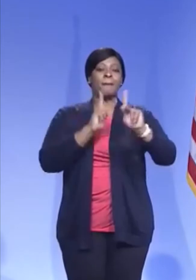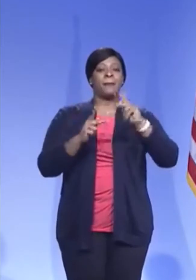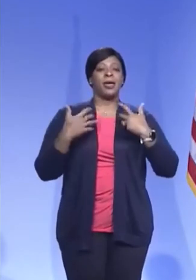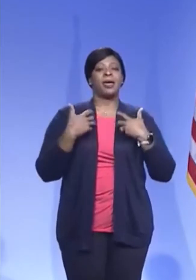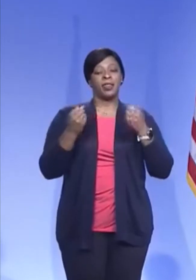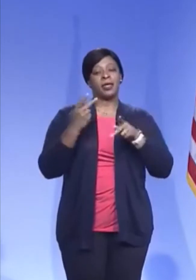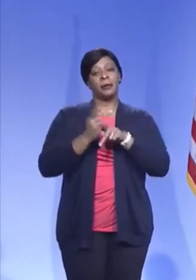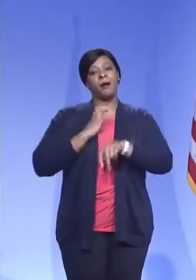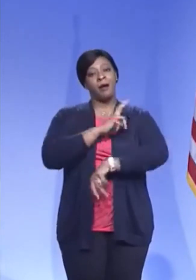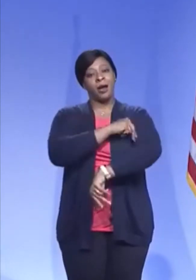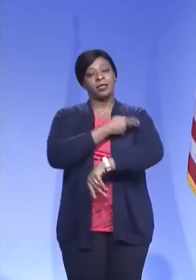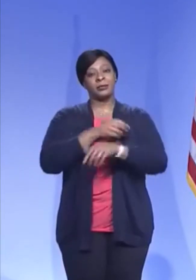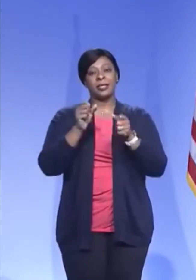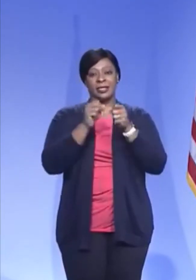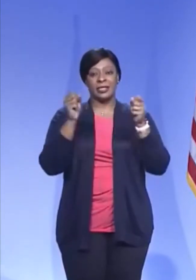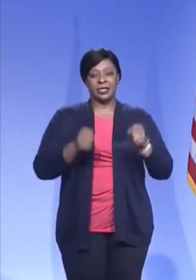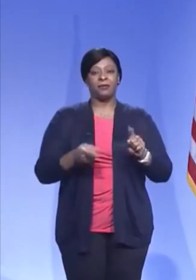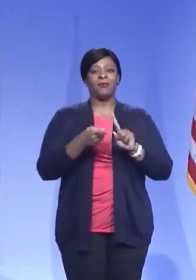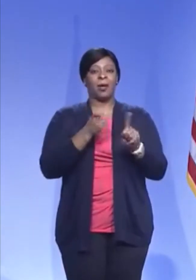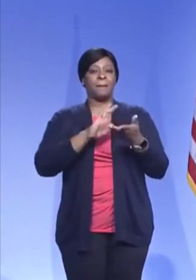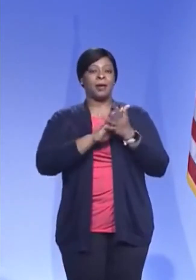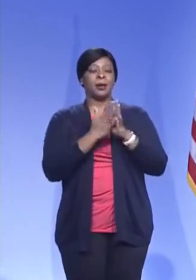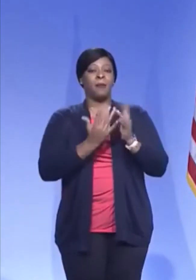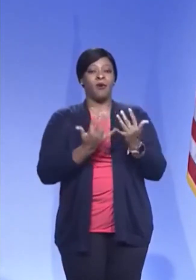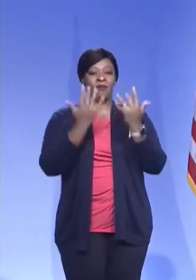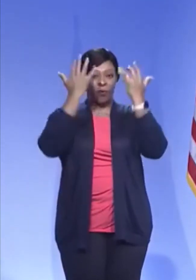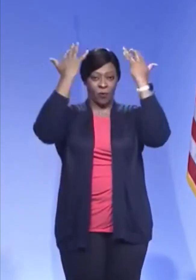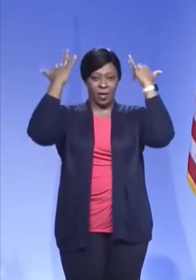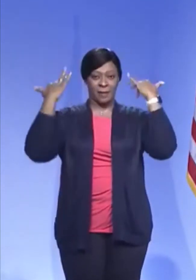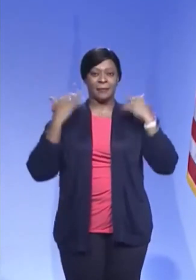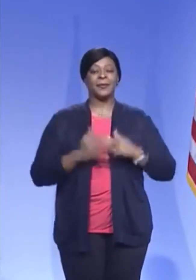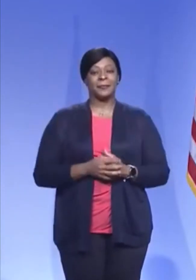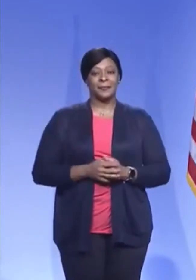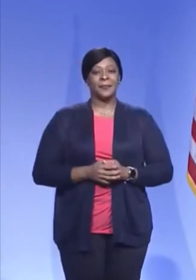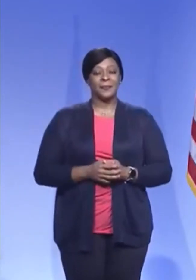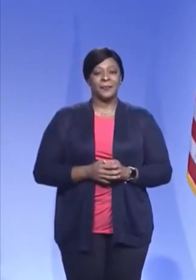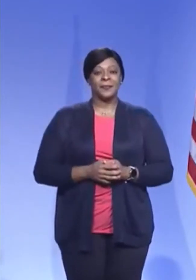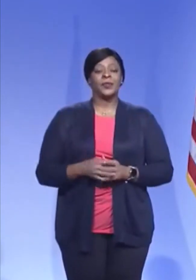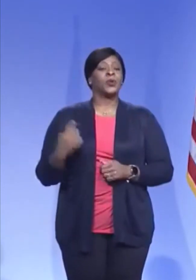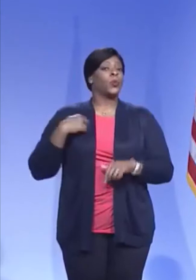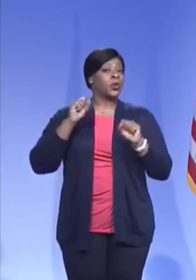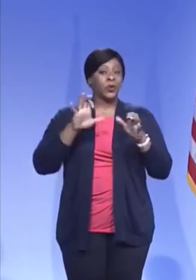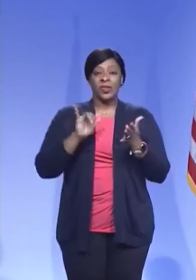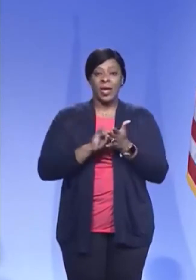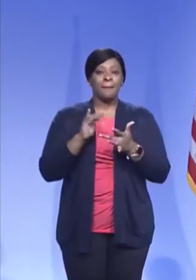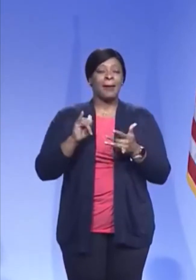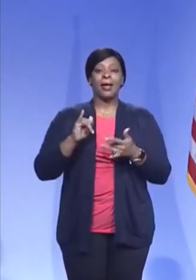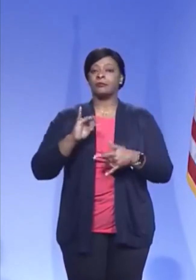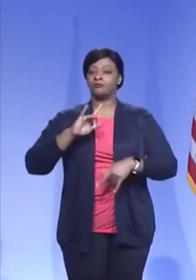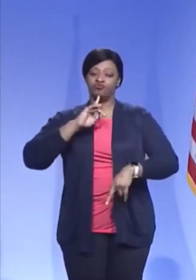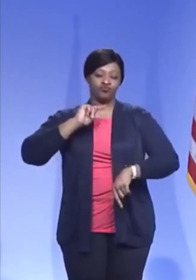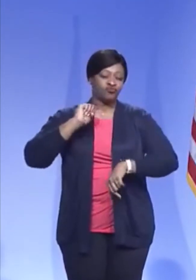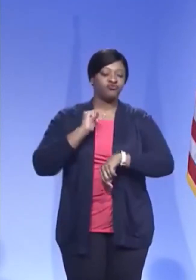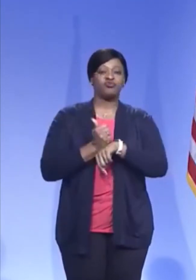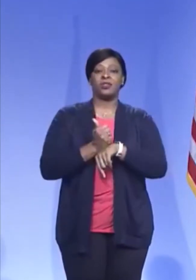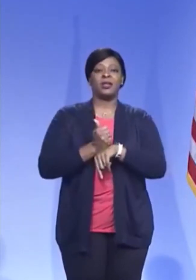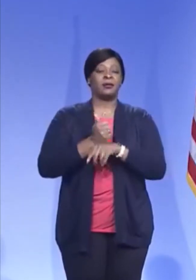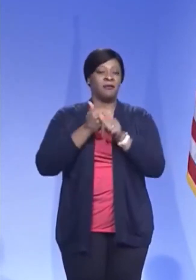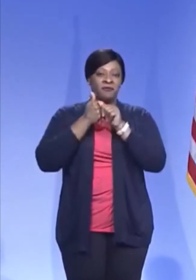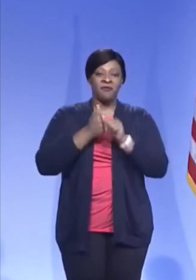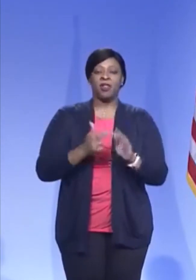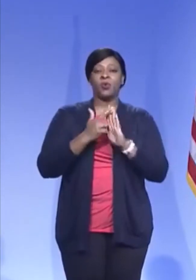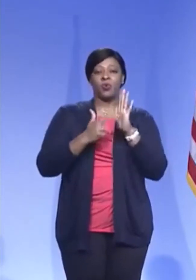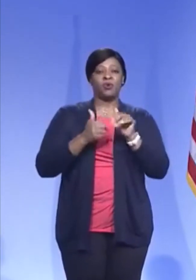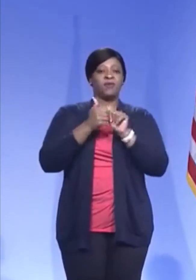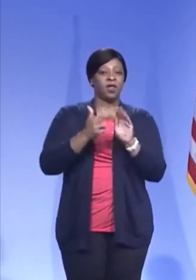our hospital systems from getting overwhelmed. We can do that by doubling down on the compliance and doing what we know to be the right